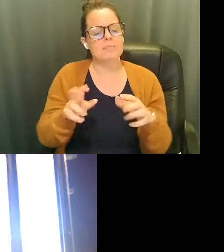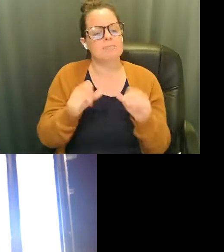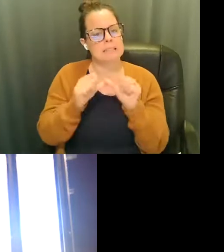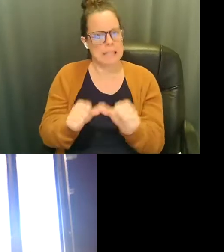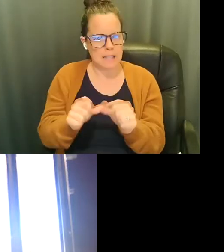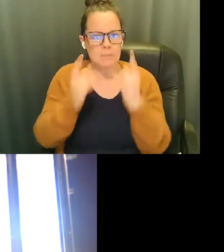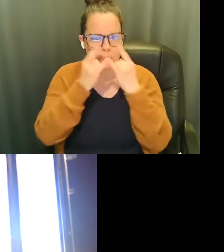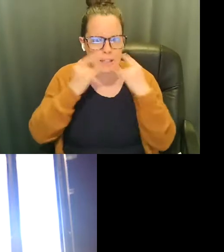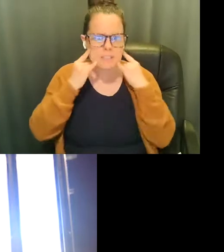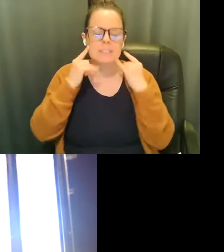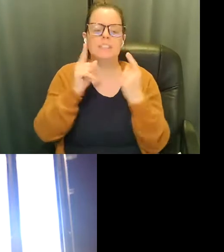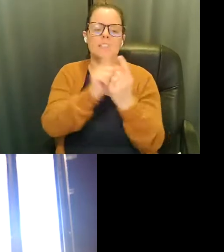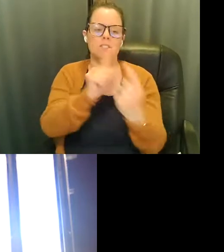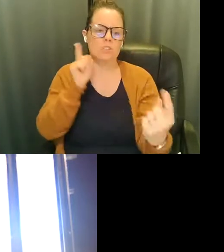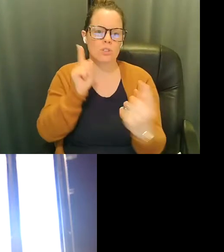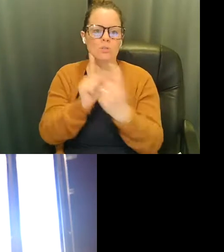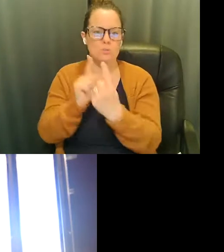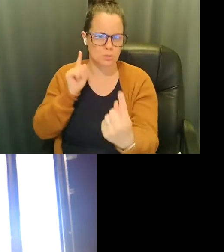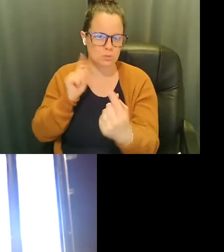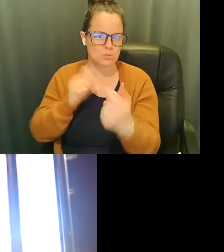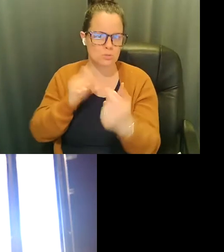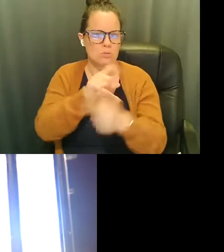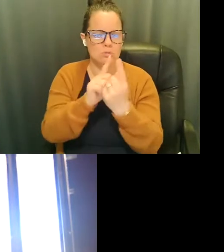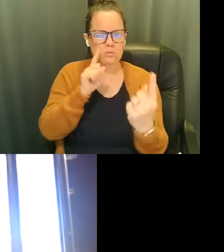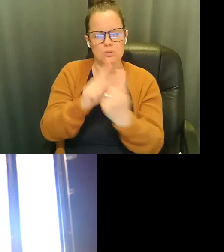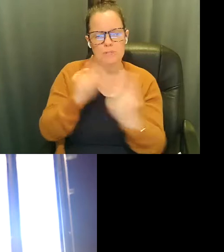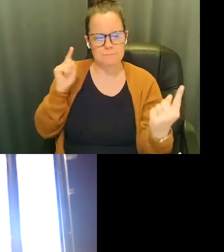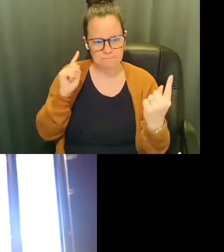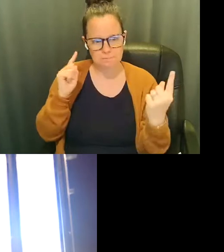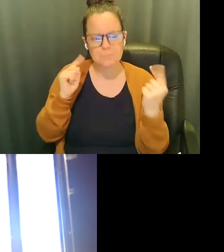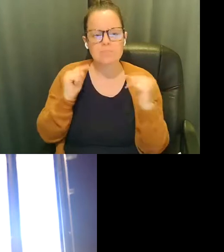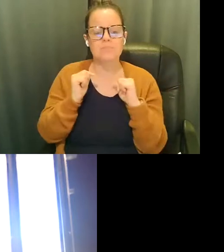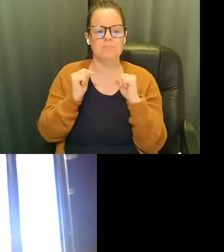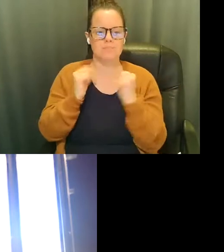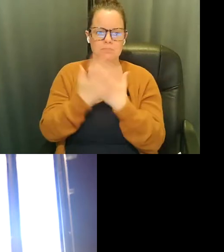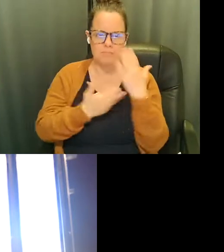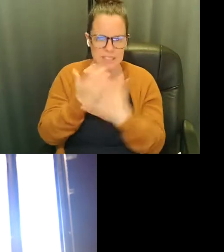non-pharmaceutical interventions of masking, social distancing, and hand washing.